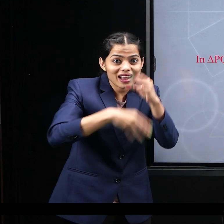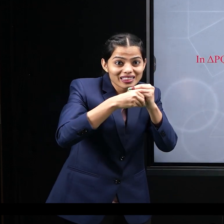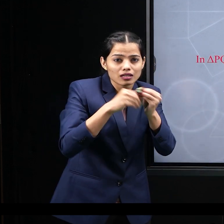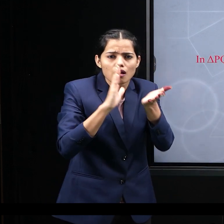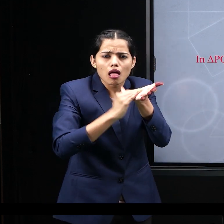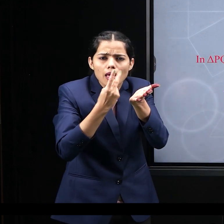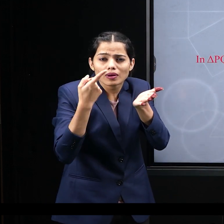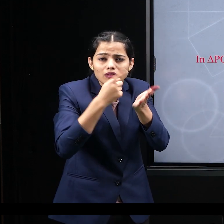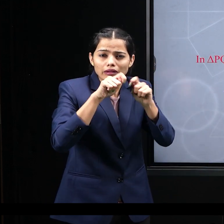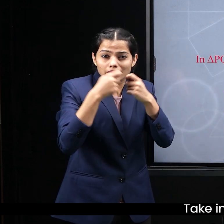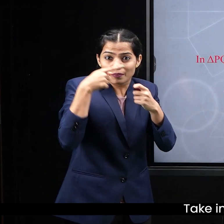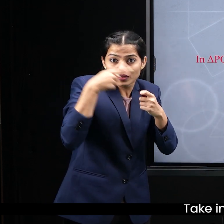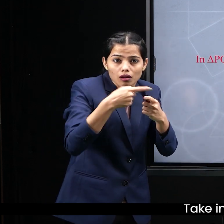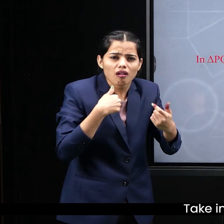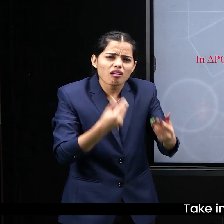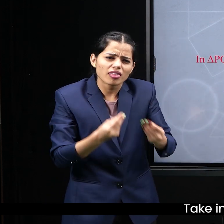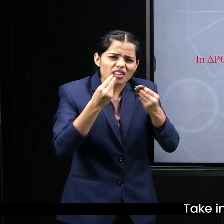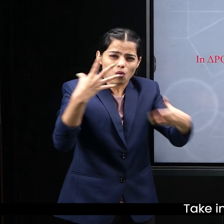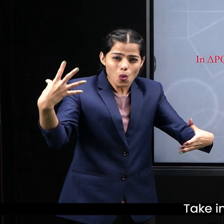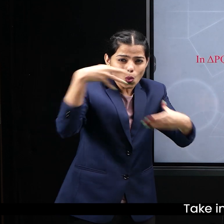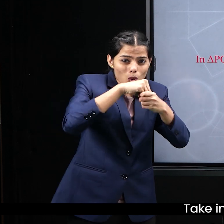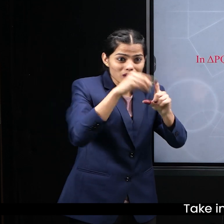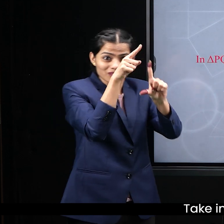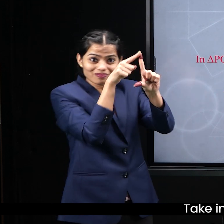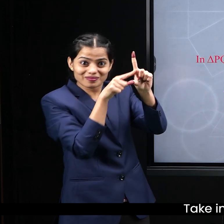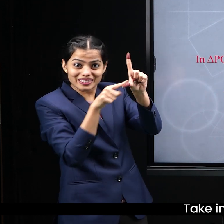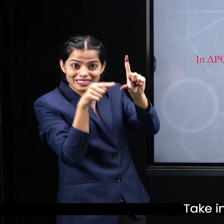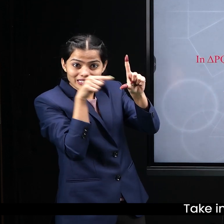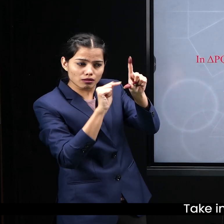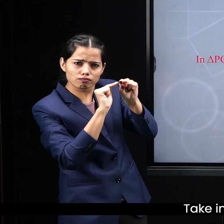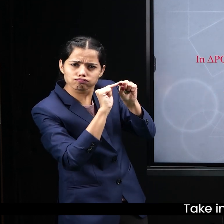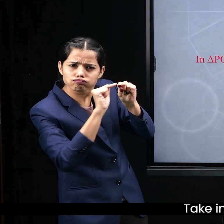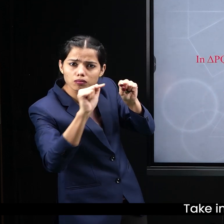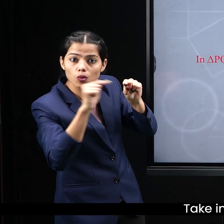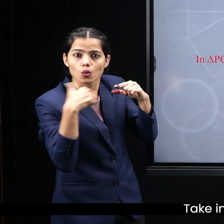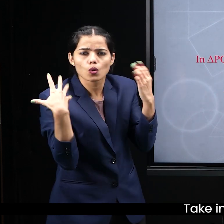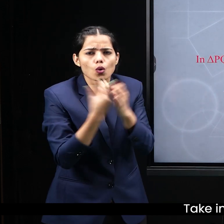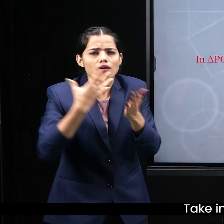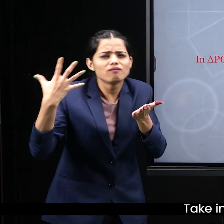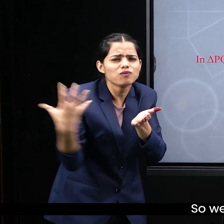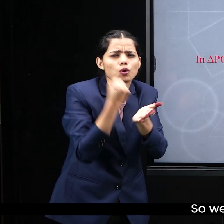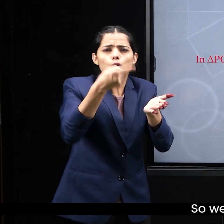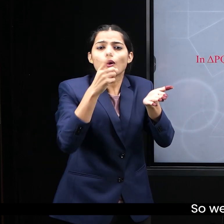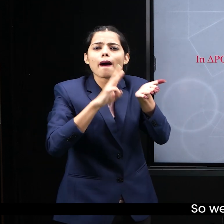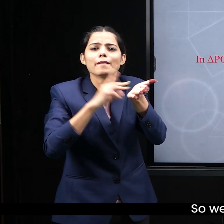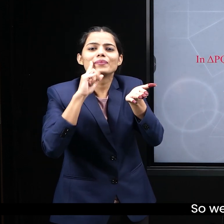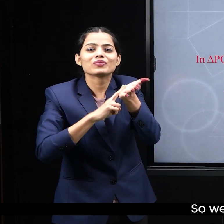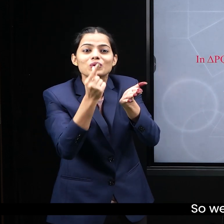Add number term and take into right side, we get minus 150. So we get